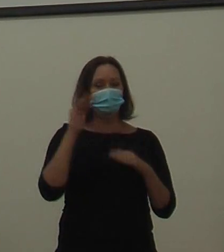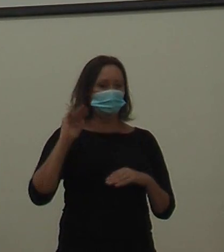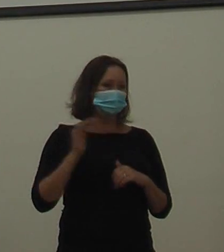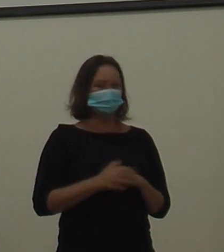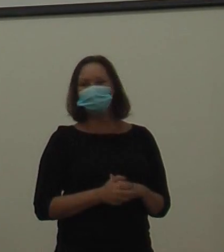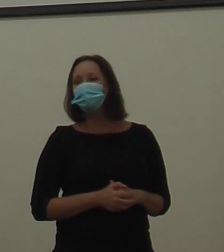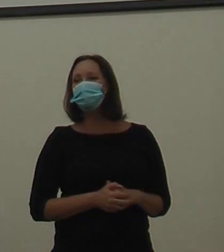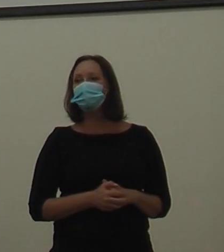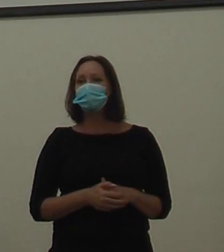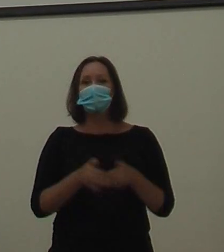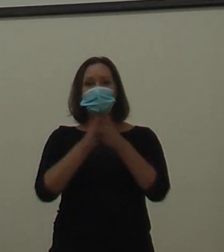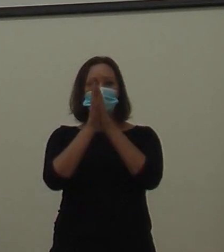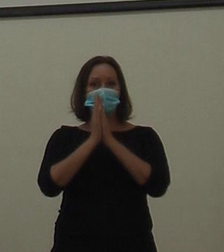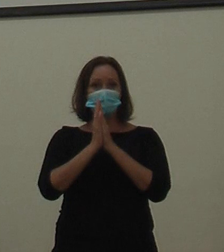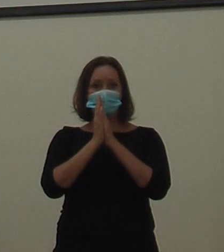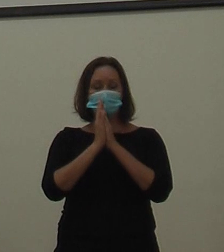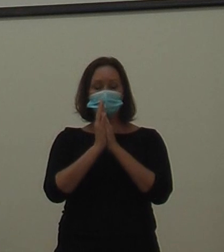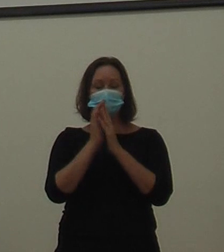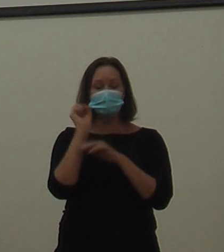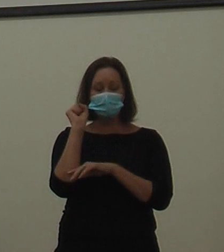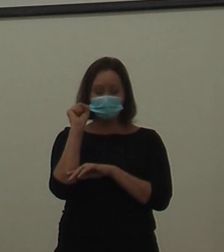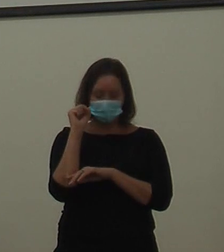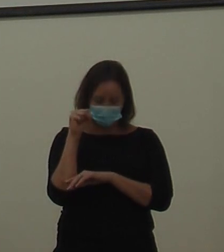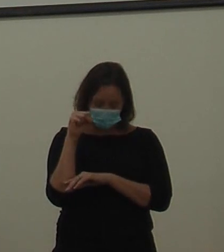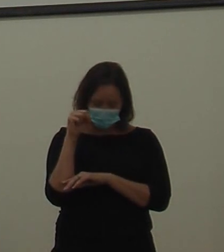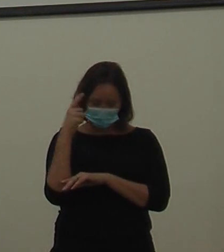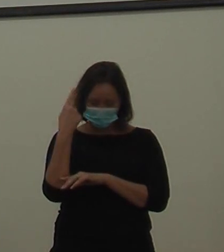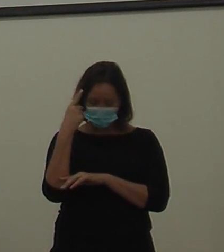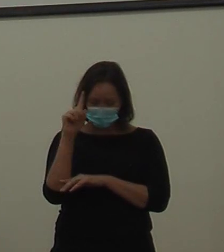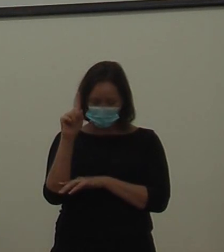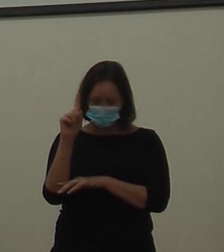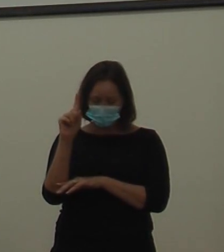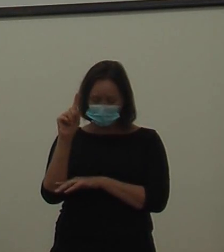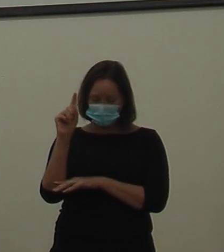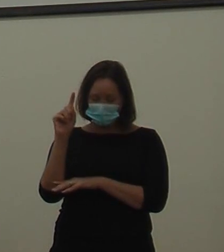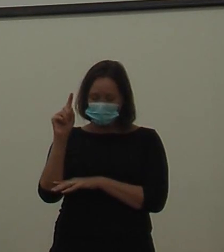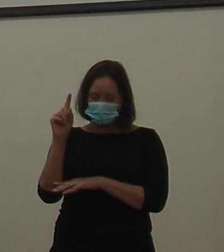Let us together bow for the word of prayer.